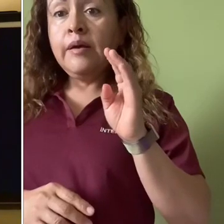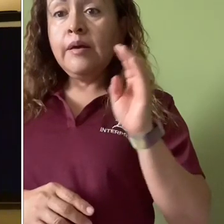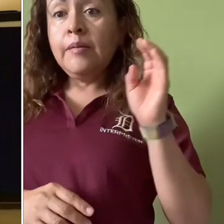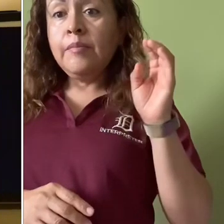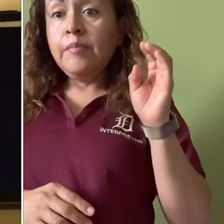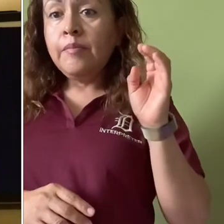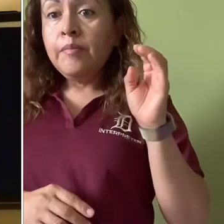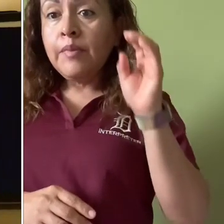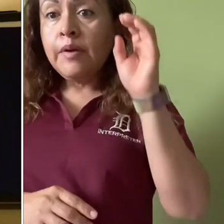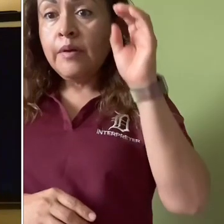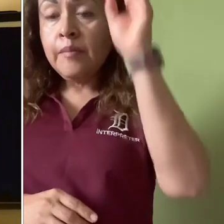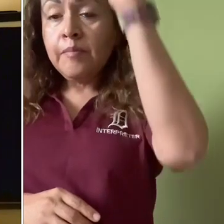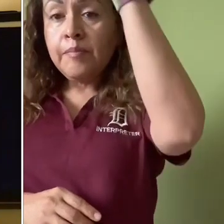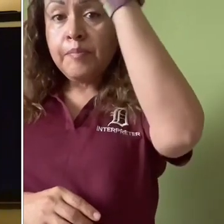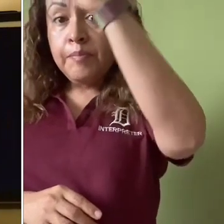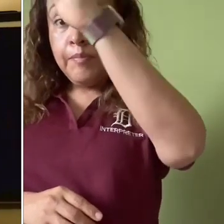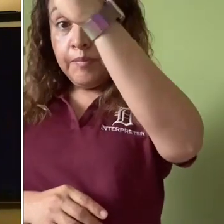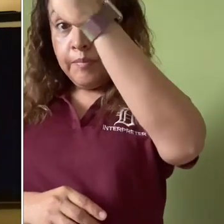we know that BC,